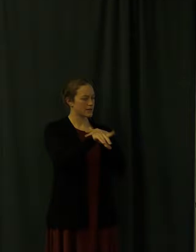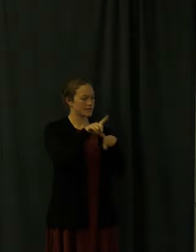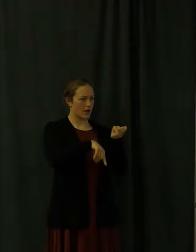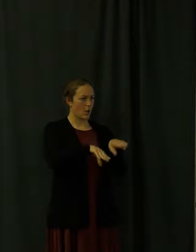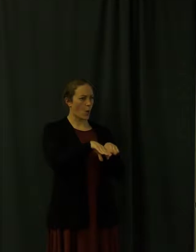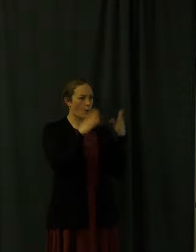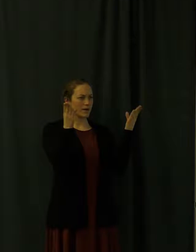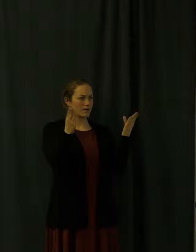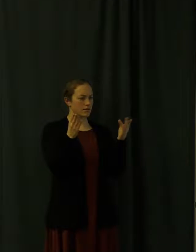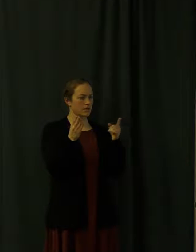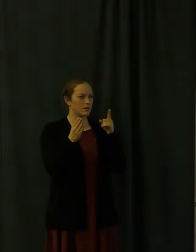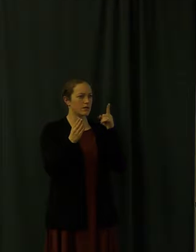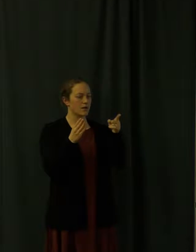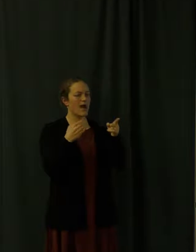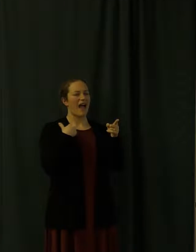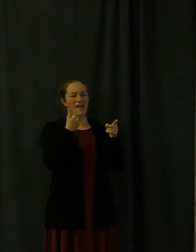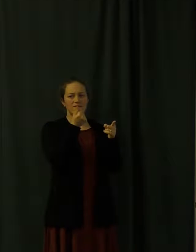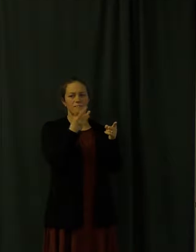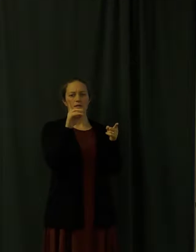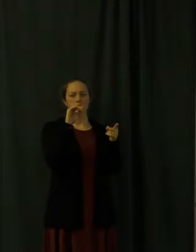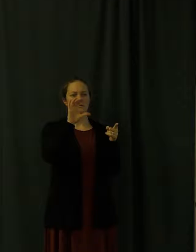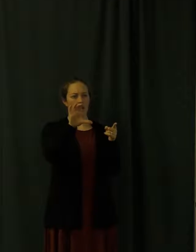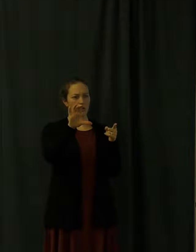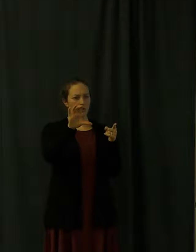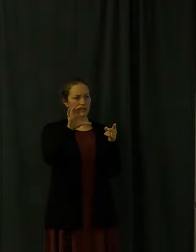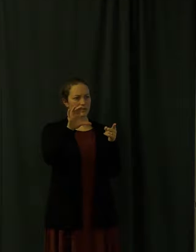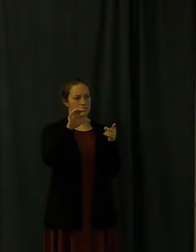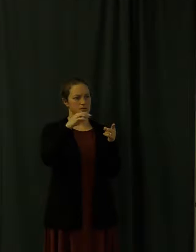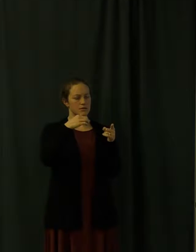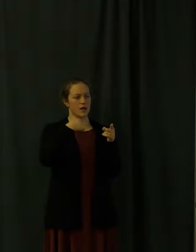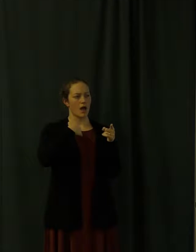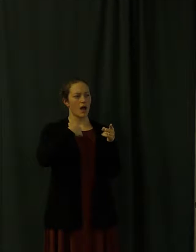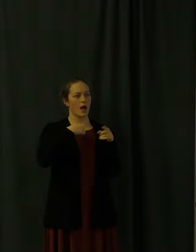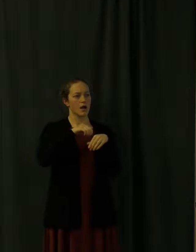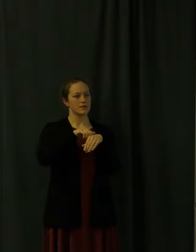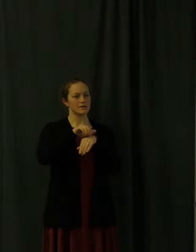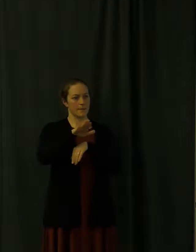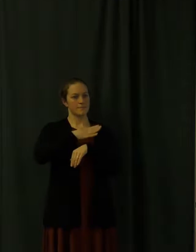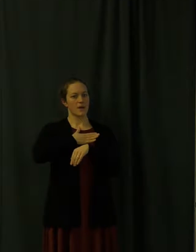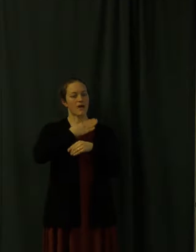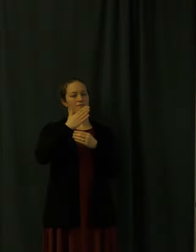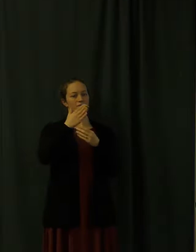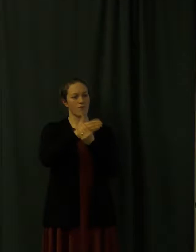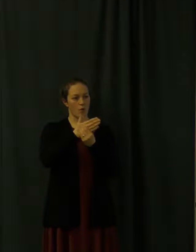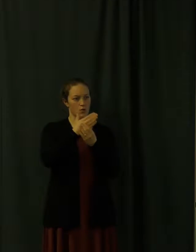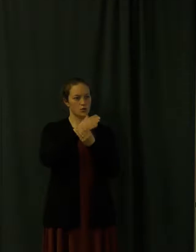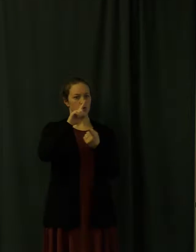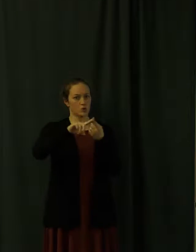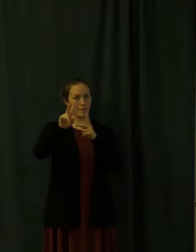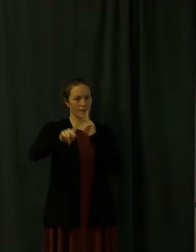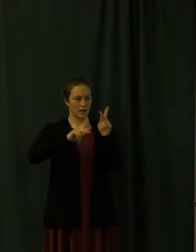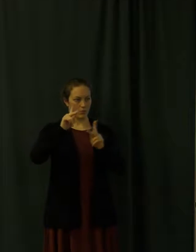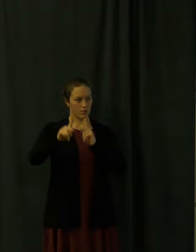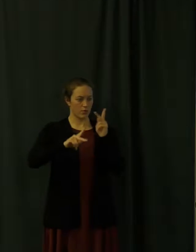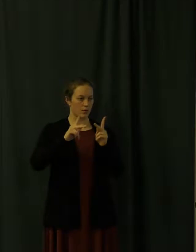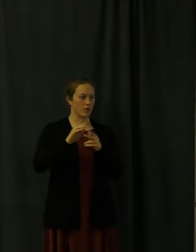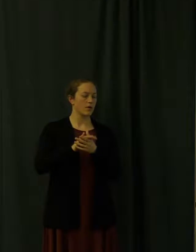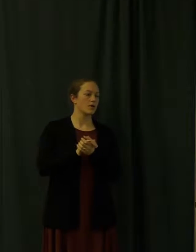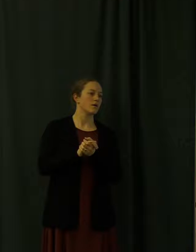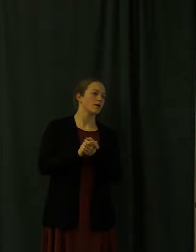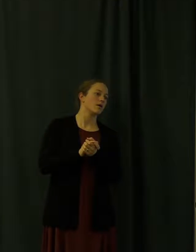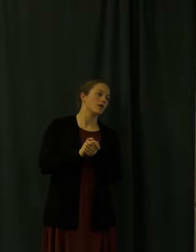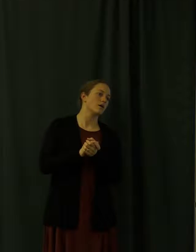it. She can't open There what? are some documents, I've sent my folder to Google, my Word document folder to